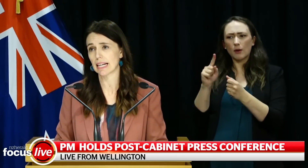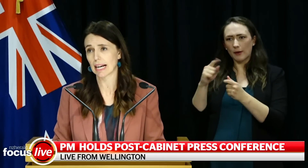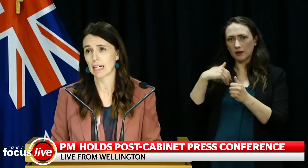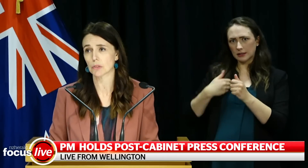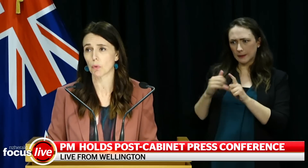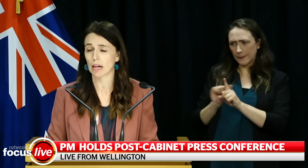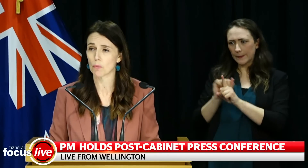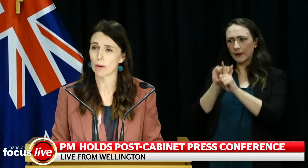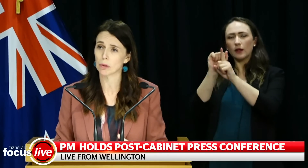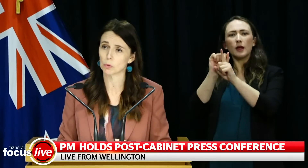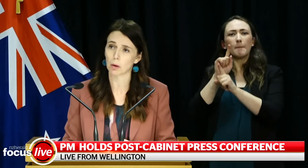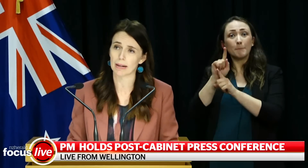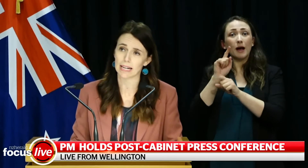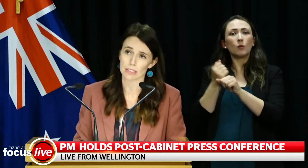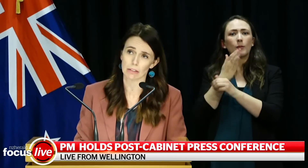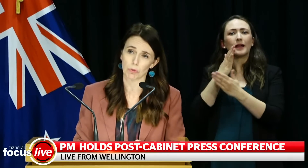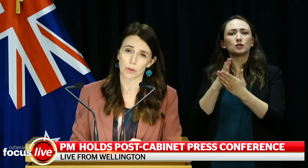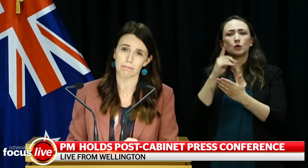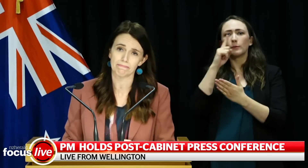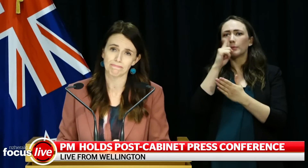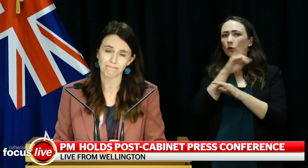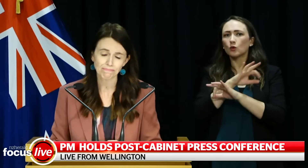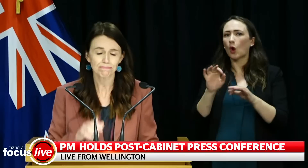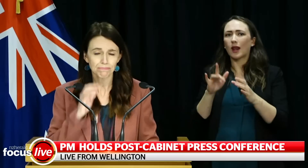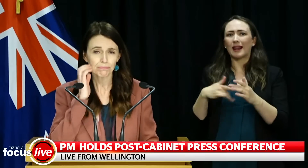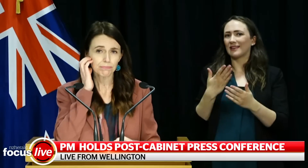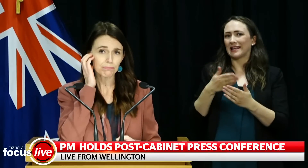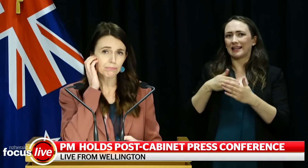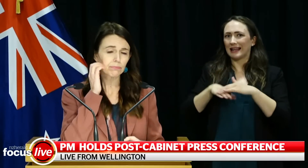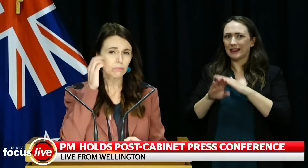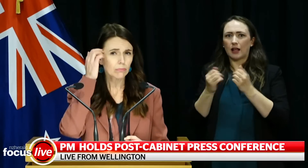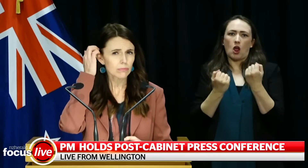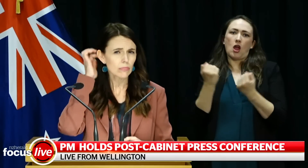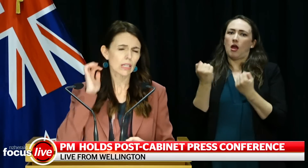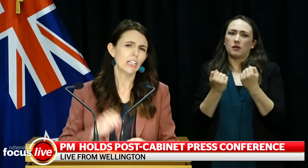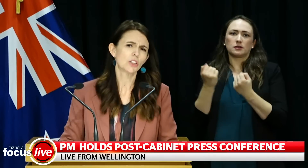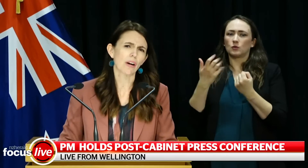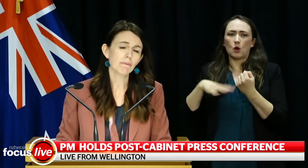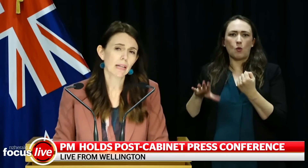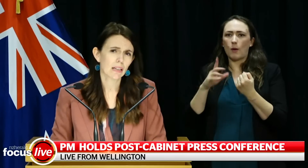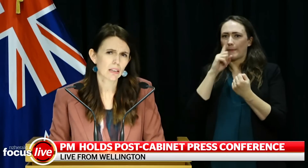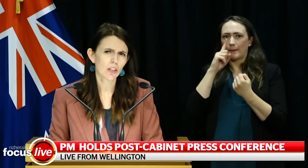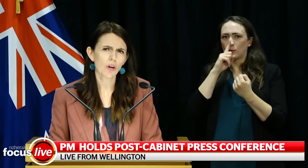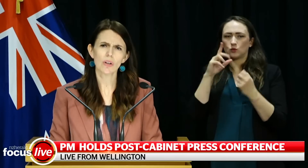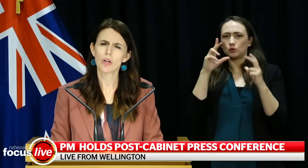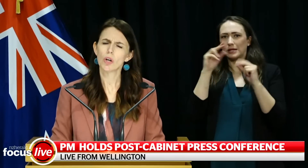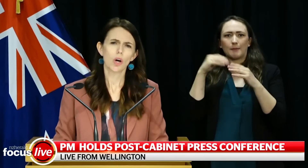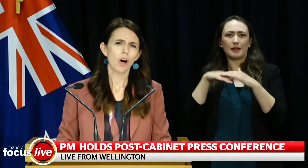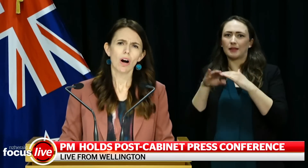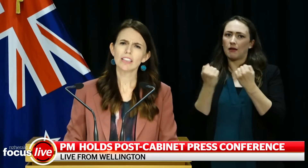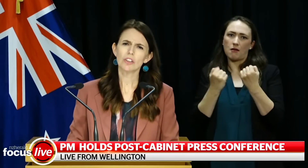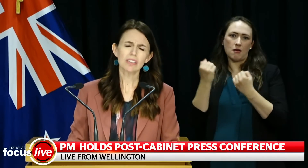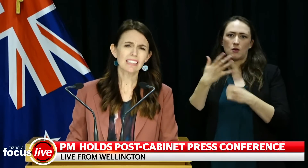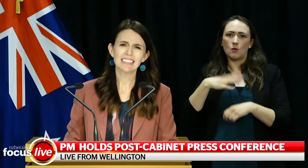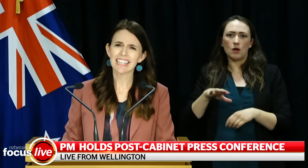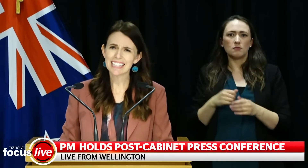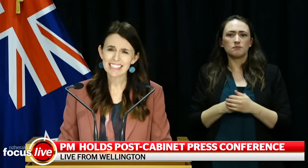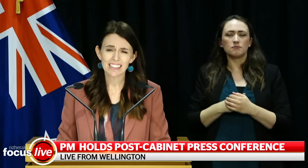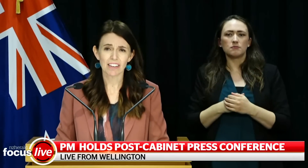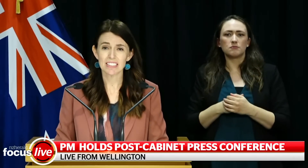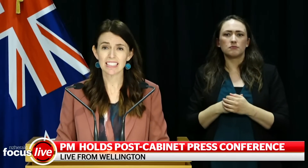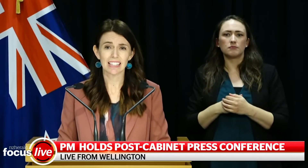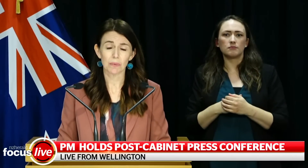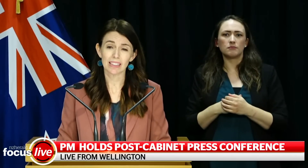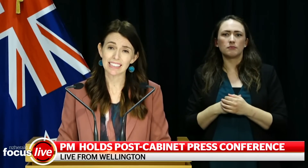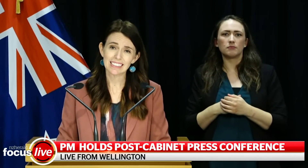exist in their cars while we build proper housing for them. Do you not believe these alleged victims who are speaking Sorry? out? Do you not believe these? I don't think there's